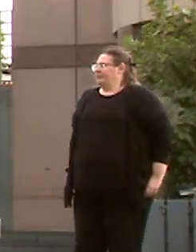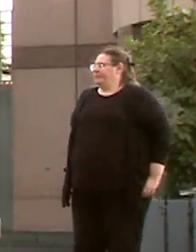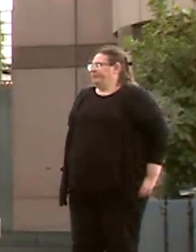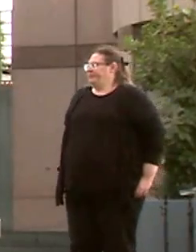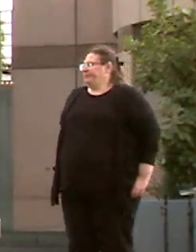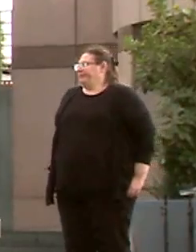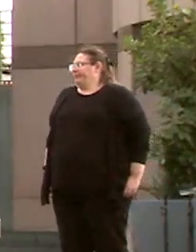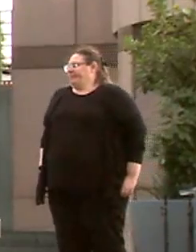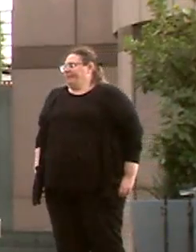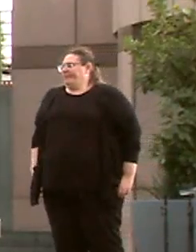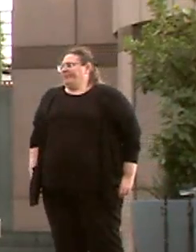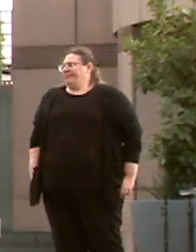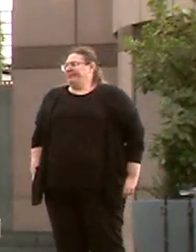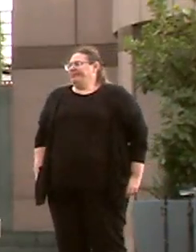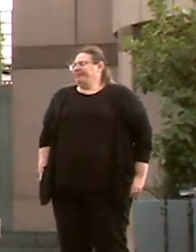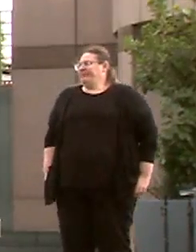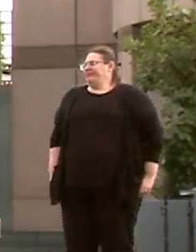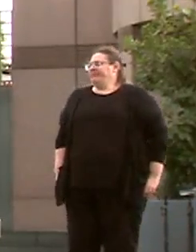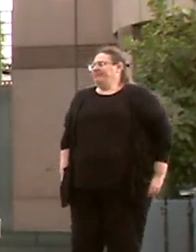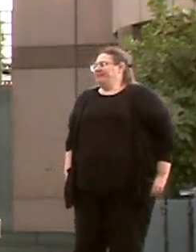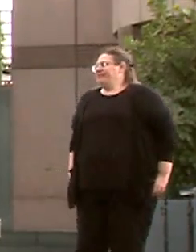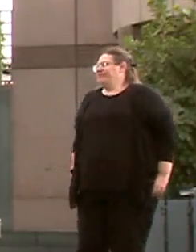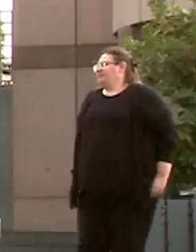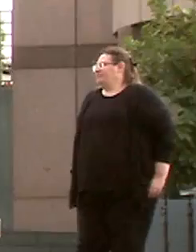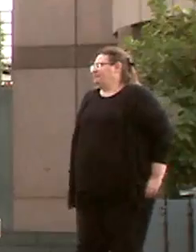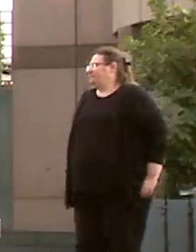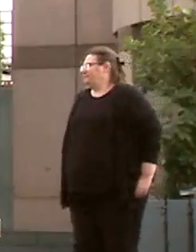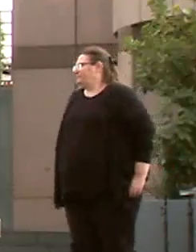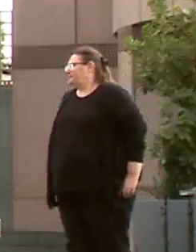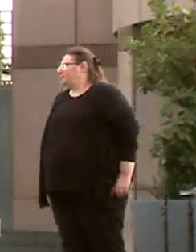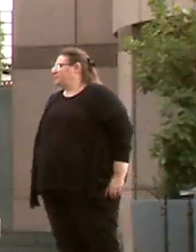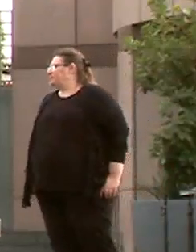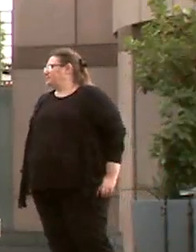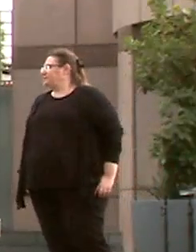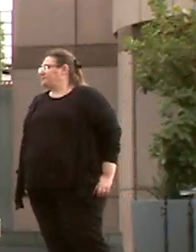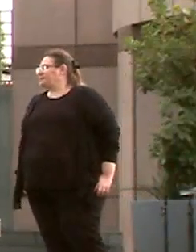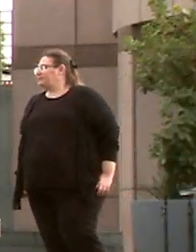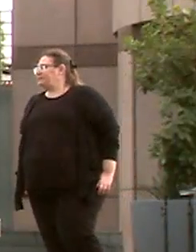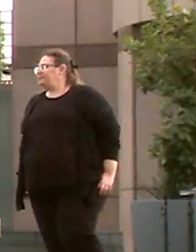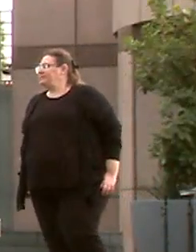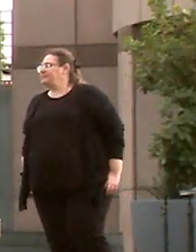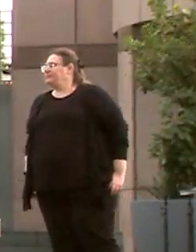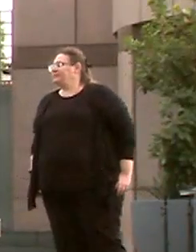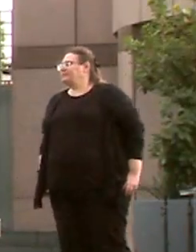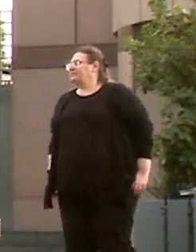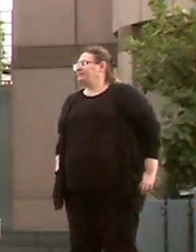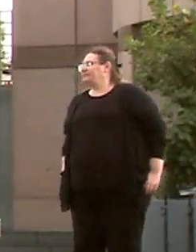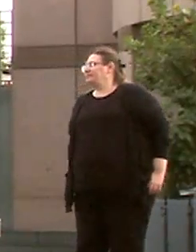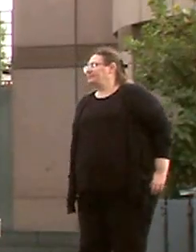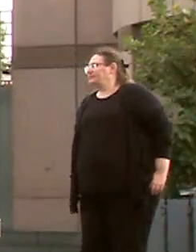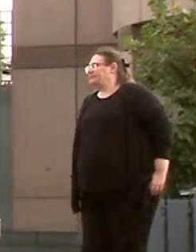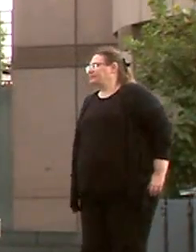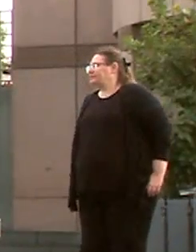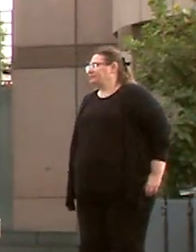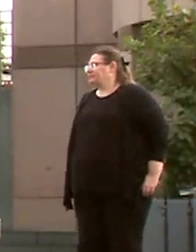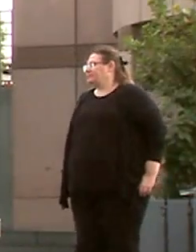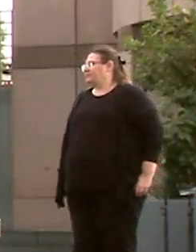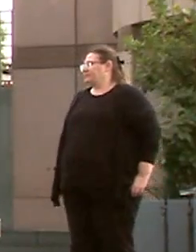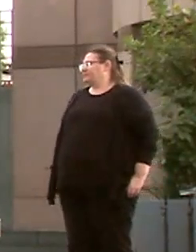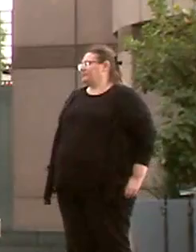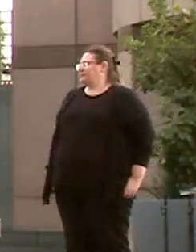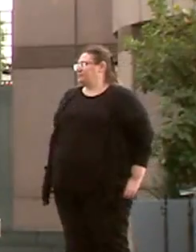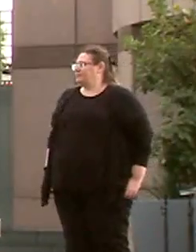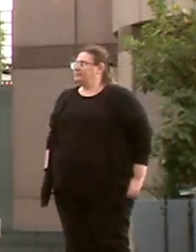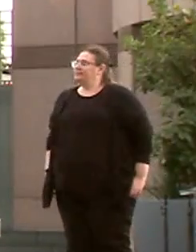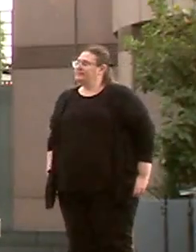think there's an educational component that's also necessary. Look, we talk about the change that's necessary in the people who are